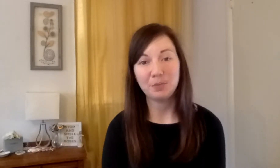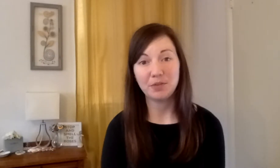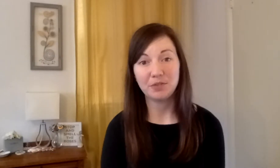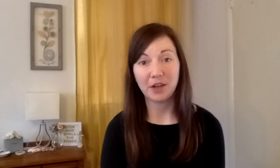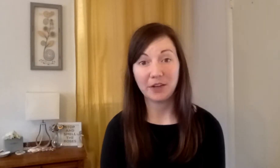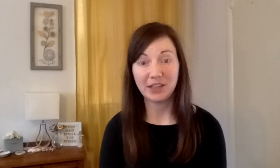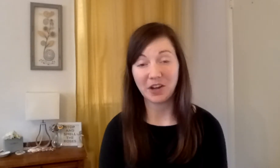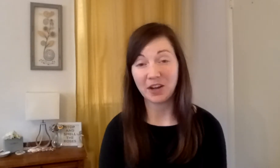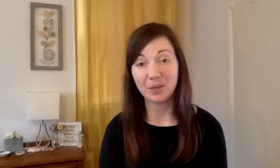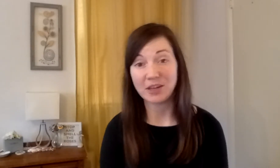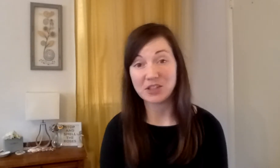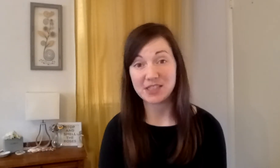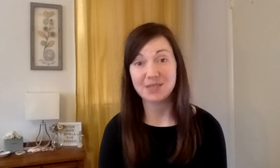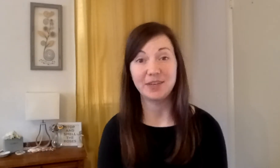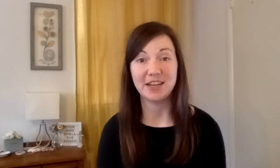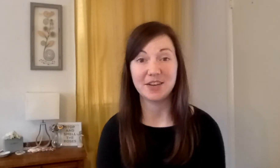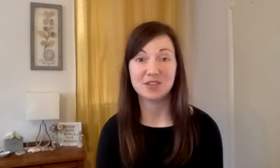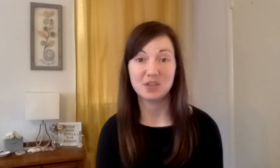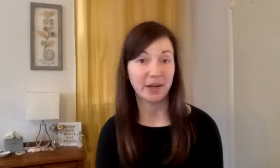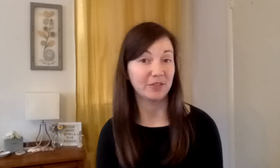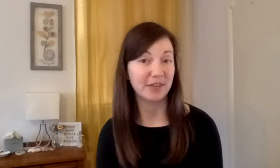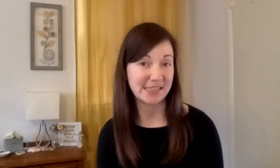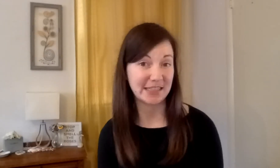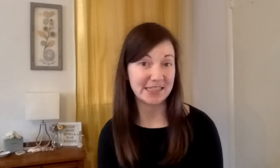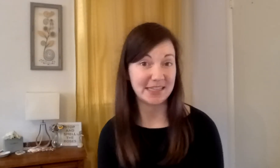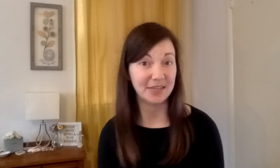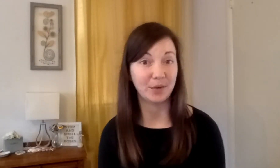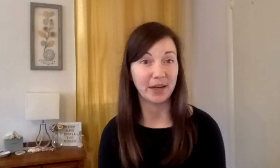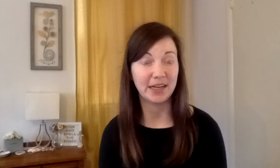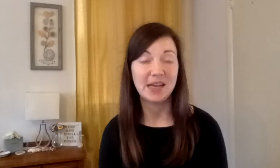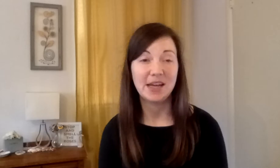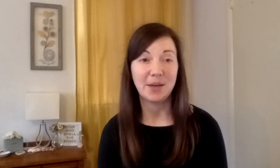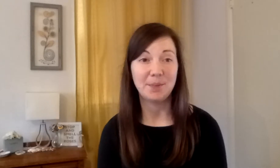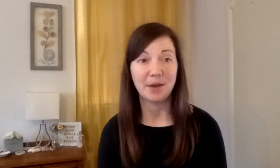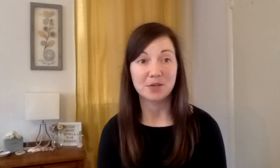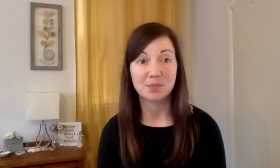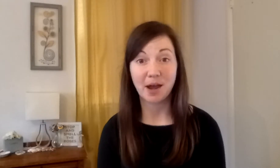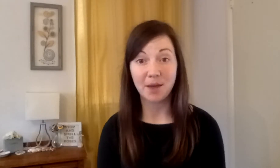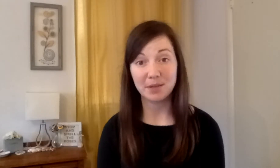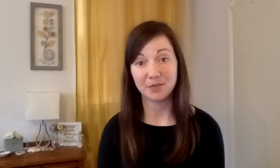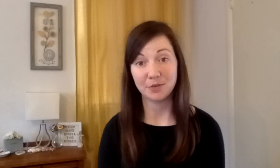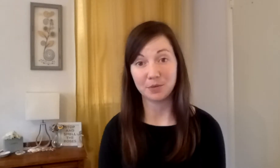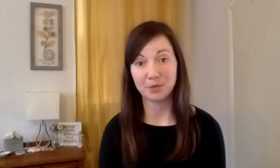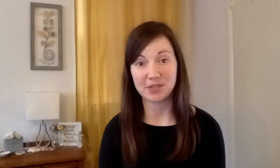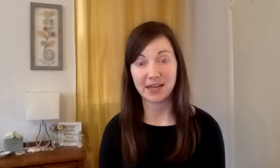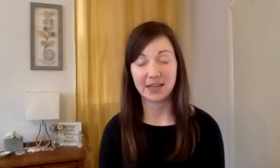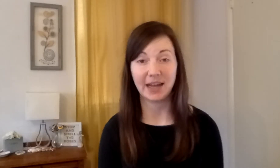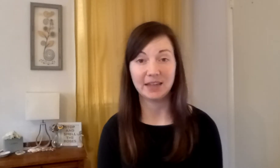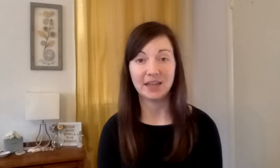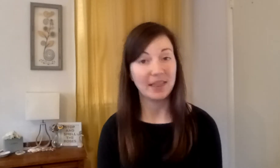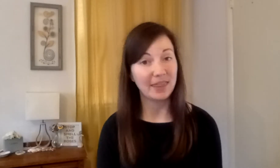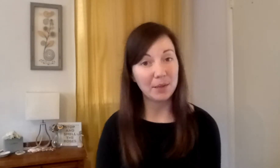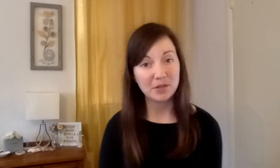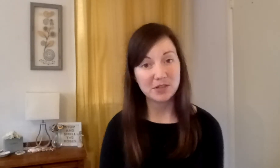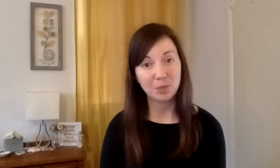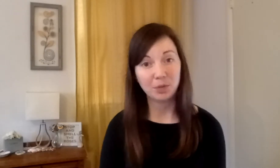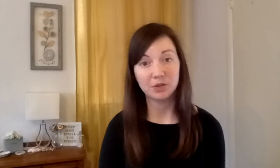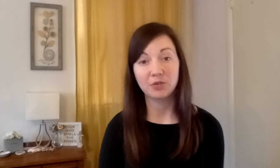been following along and watching some videos, you might have recently seen one about popular folk music, and that music pulled from